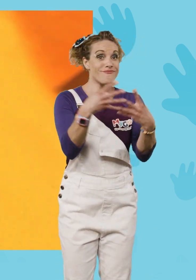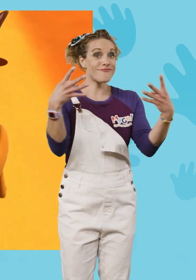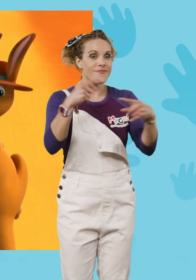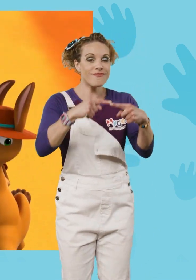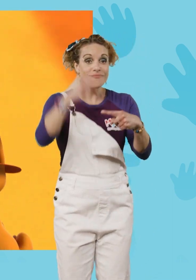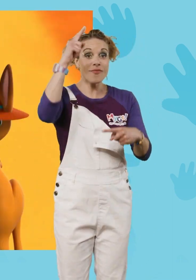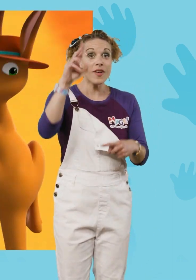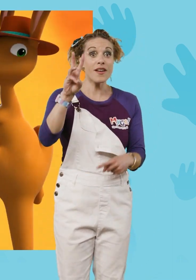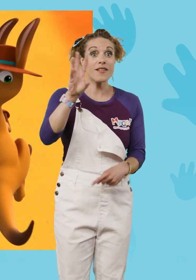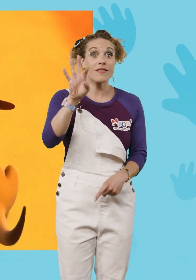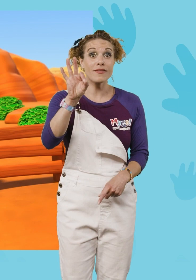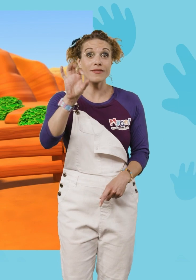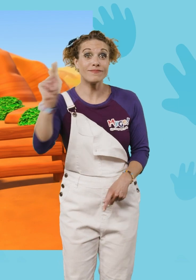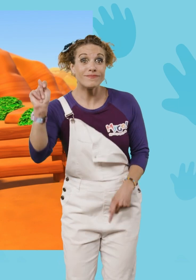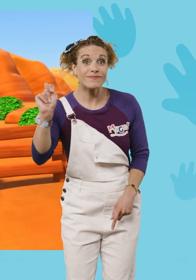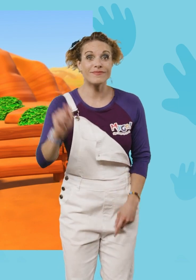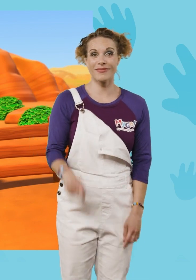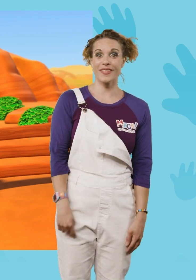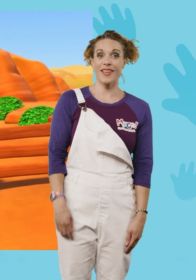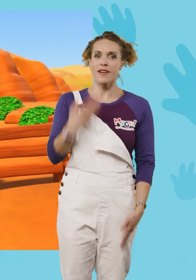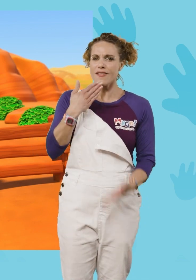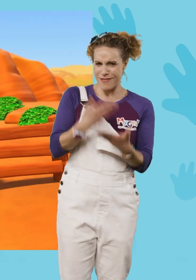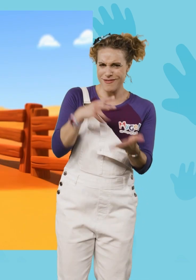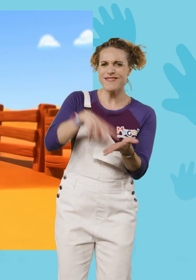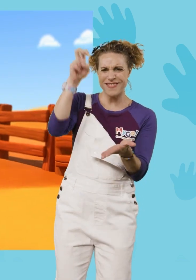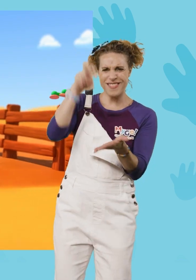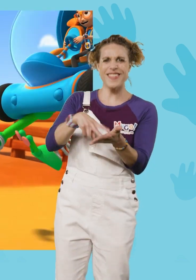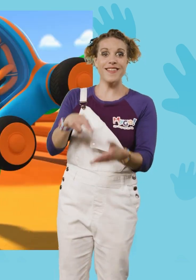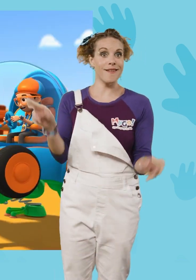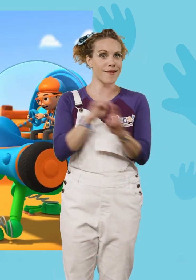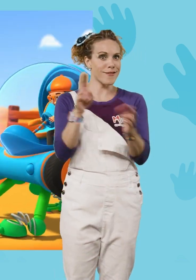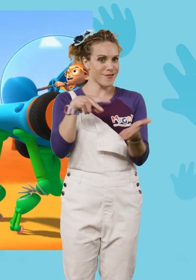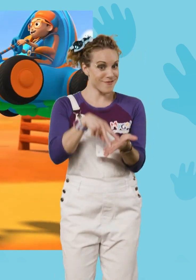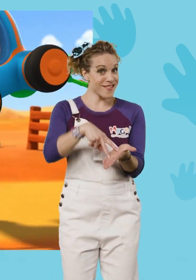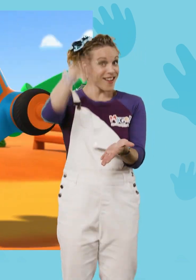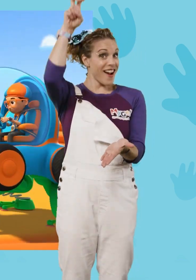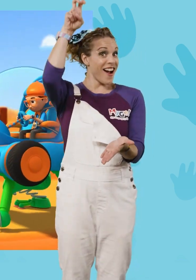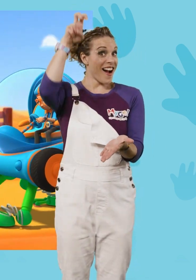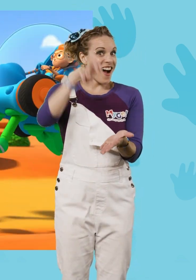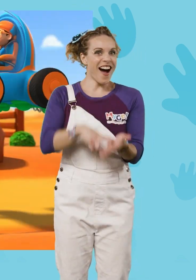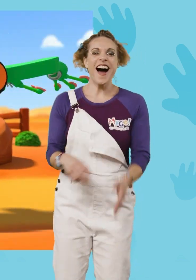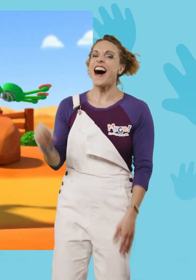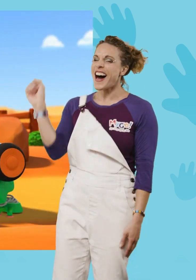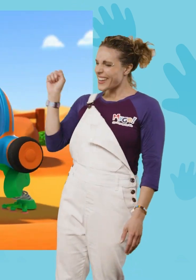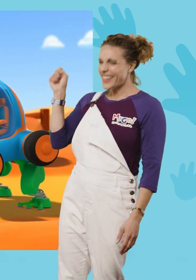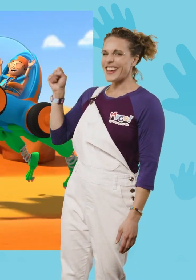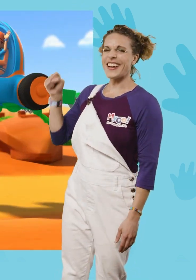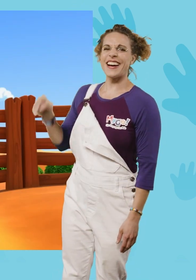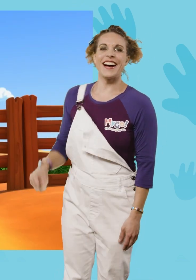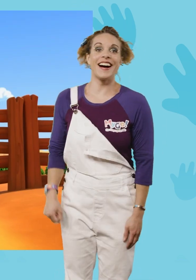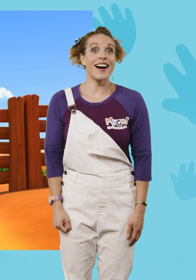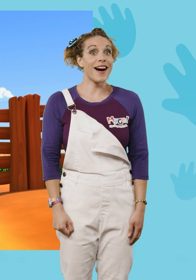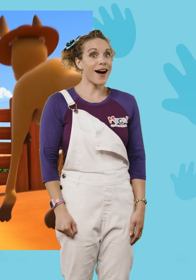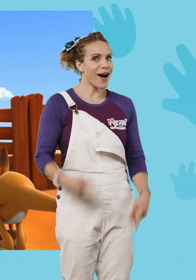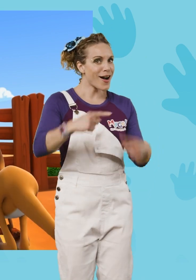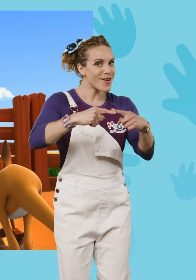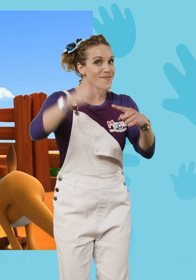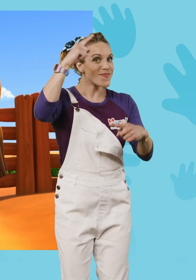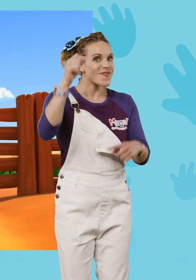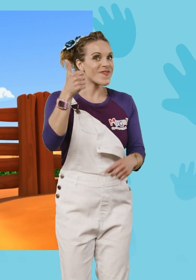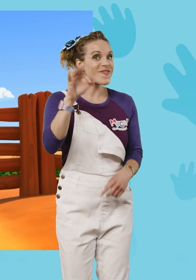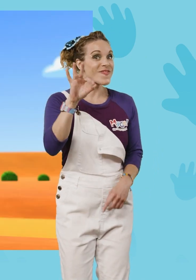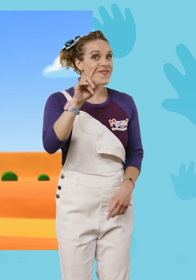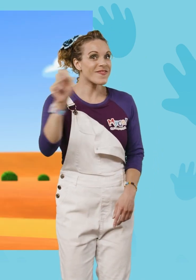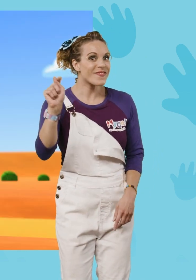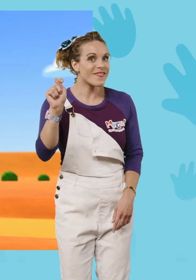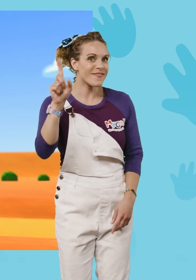Careful, this fence is 6 feet tall. Good jump. Ready to go even higher? Yeah! How about